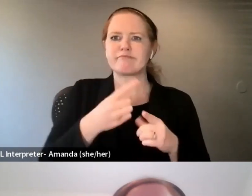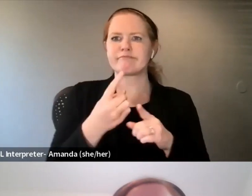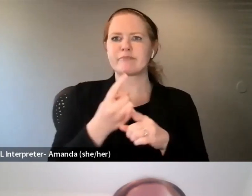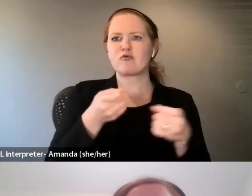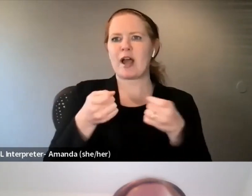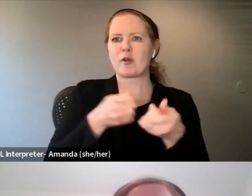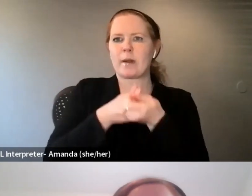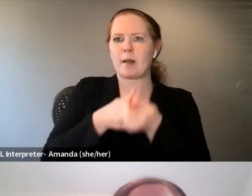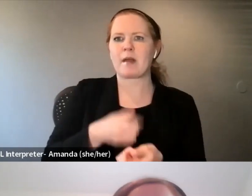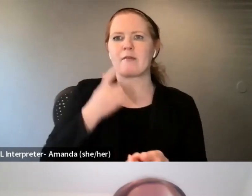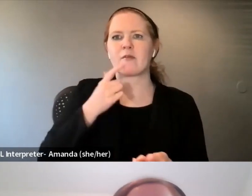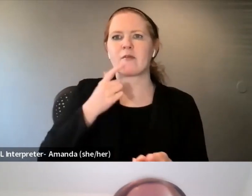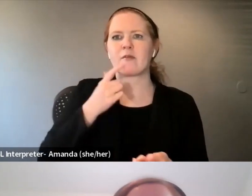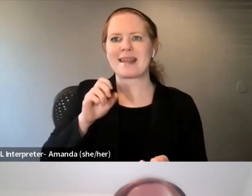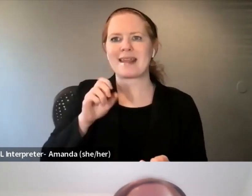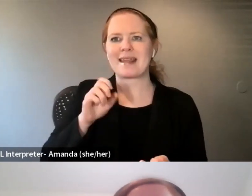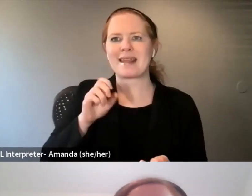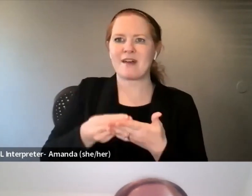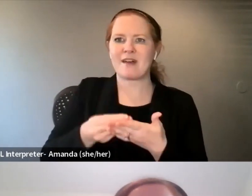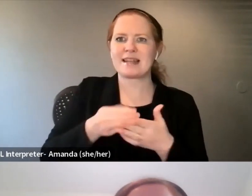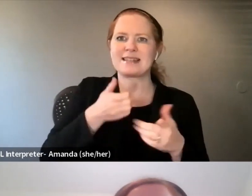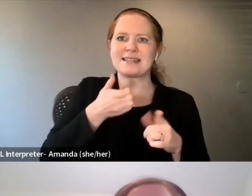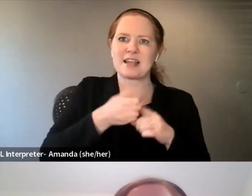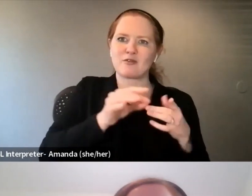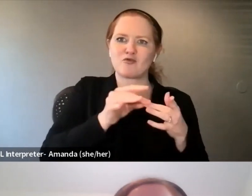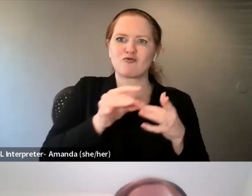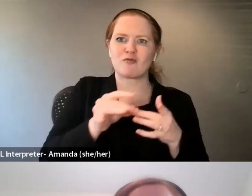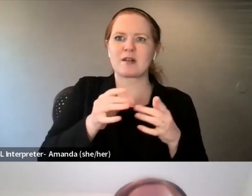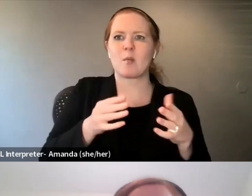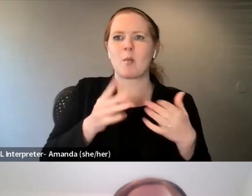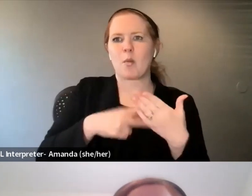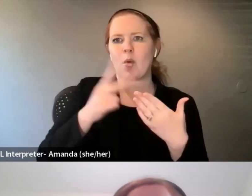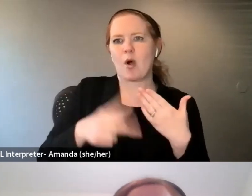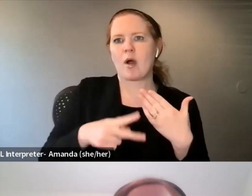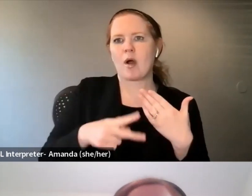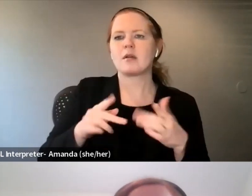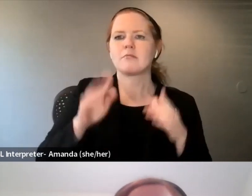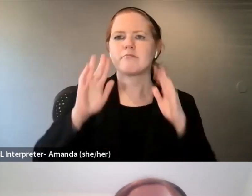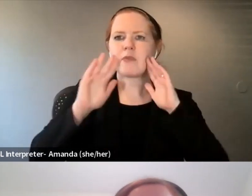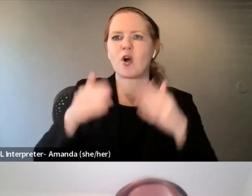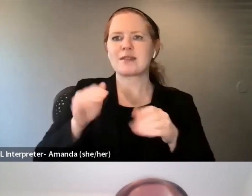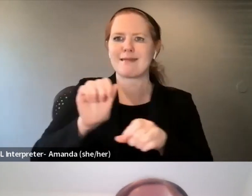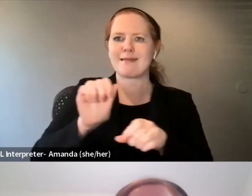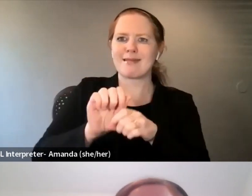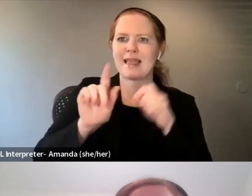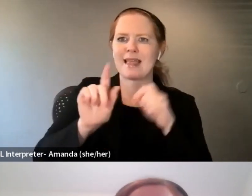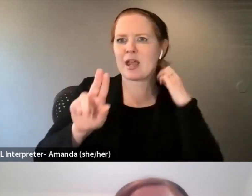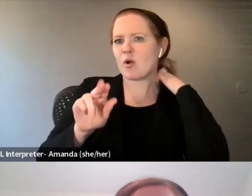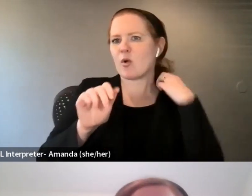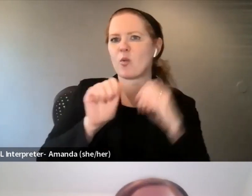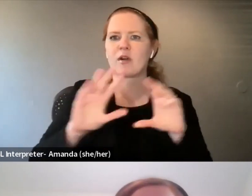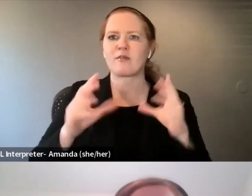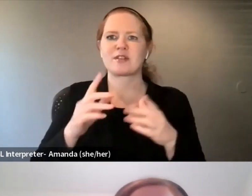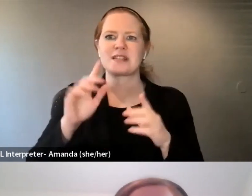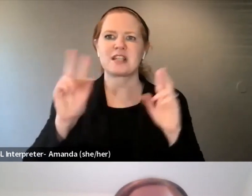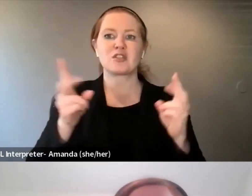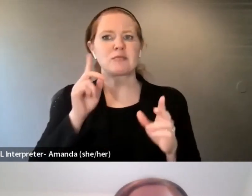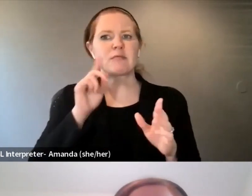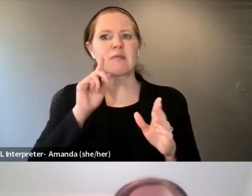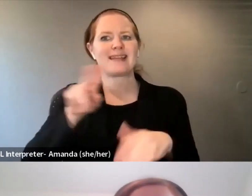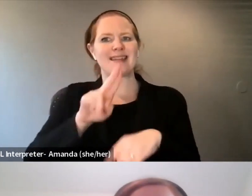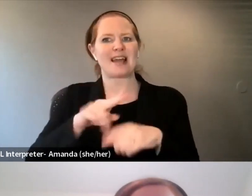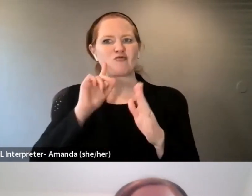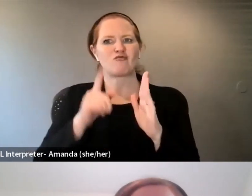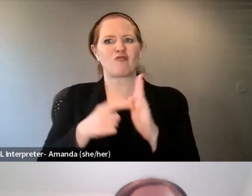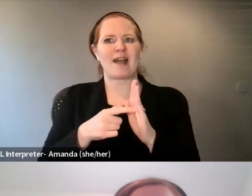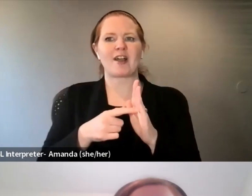in Medicaid-funded self-direction programs with a focus on labor and workforce issues. She's a nationally recognized expert on the Department of